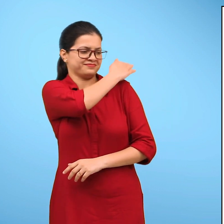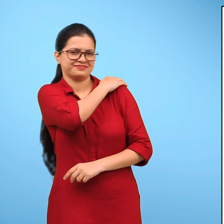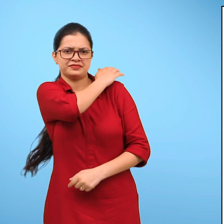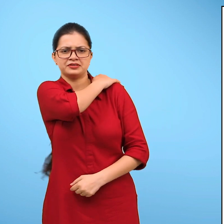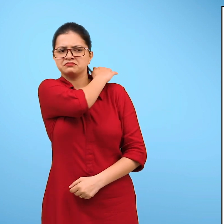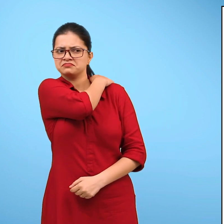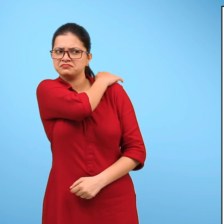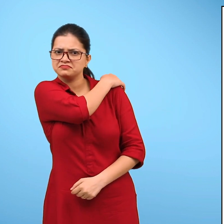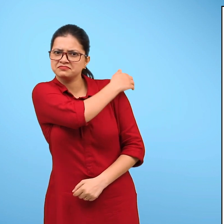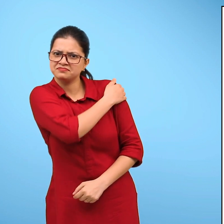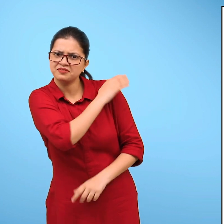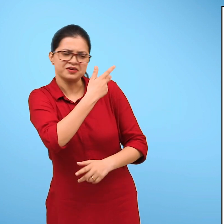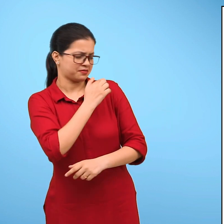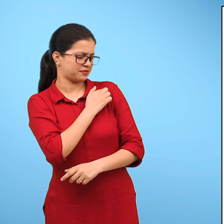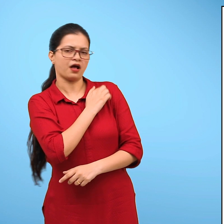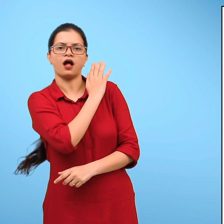back of the shoulder,